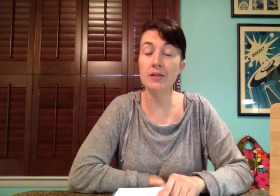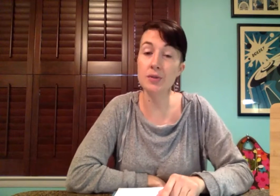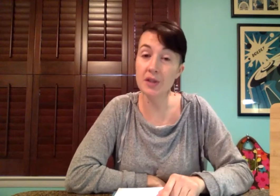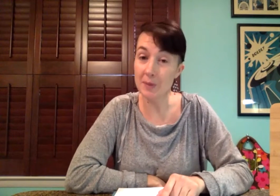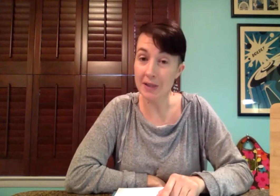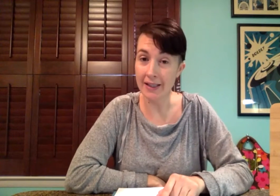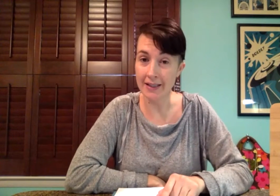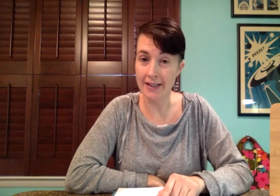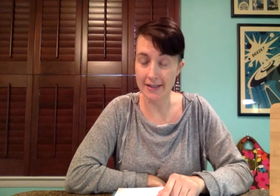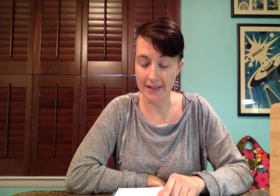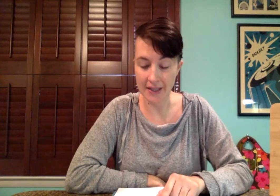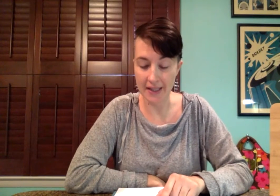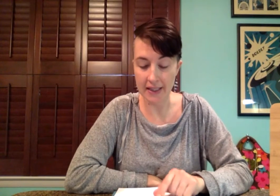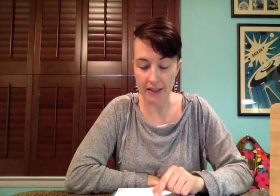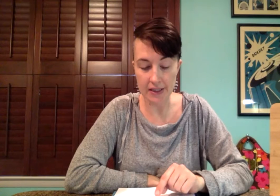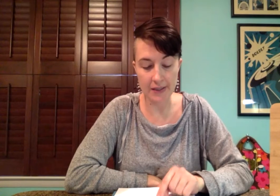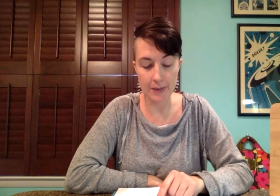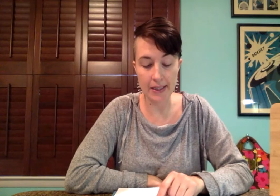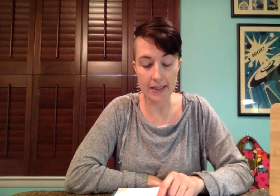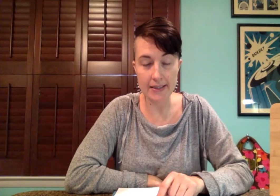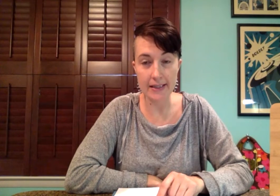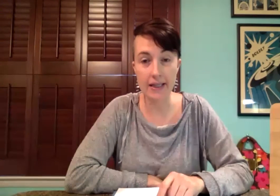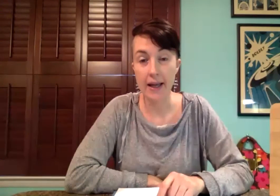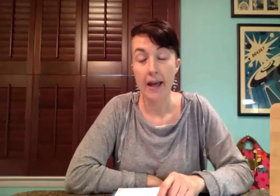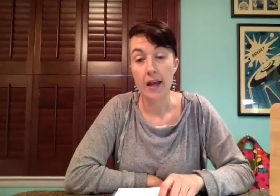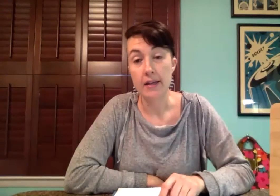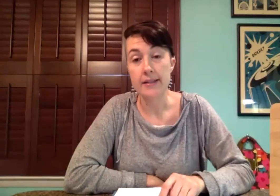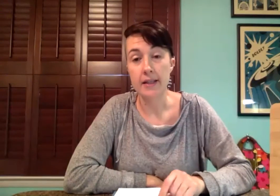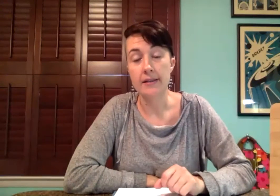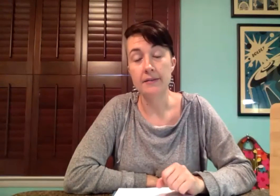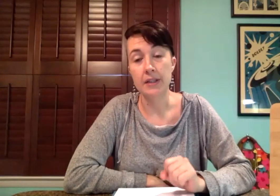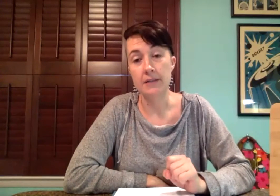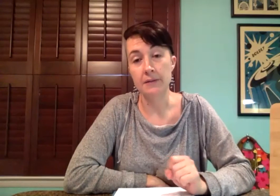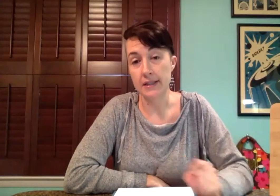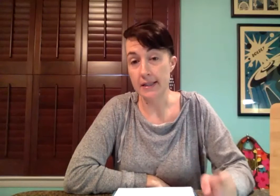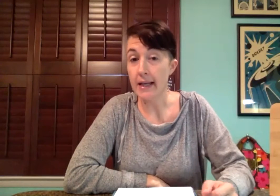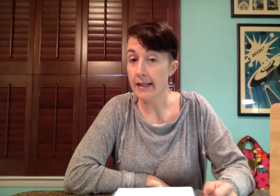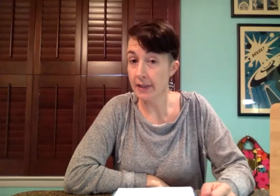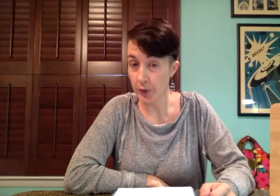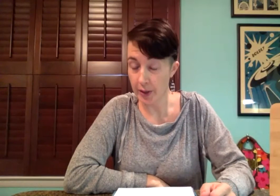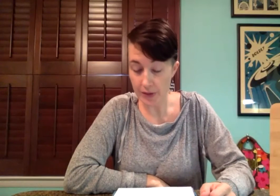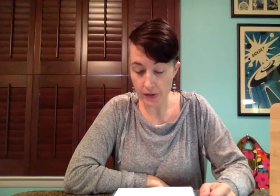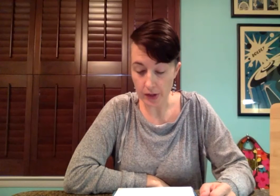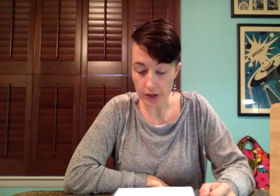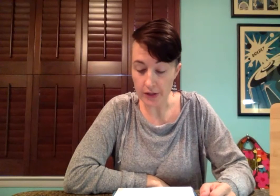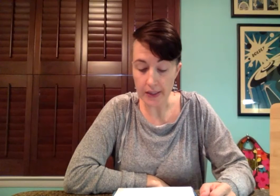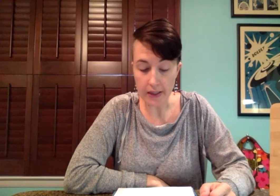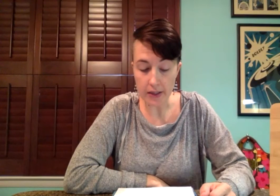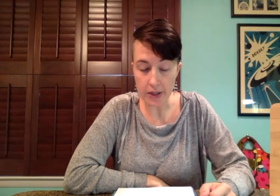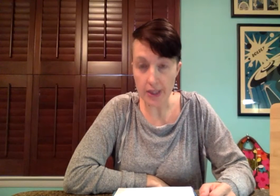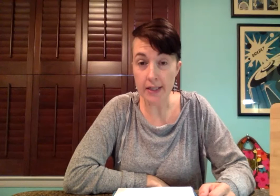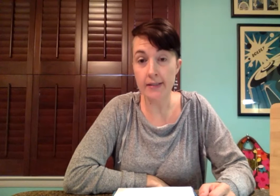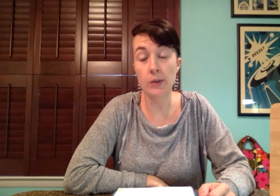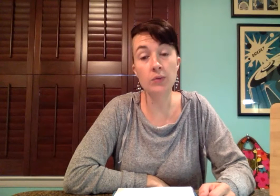truly communicate in ASL and English simultaneously. ASL has a very different syntax and grammar structure than English, and it's its own